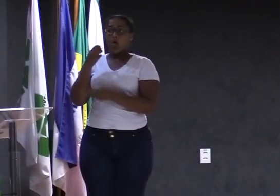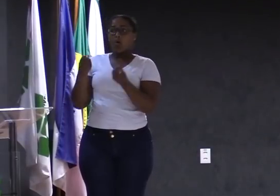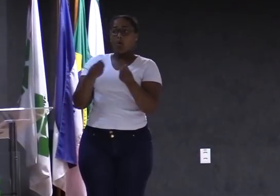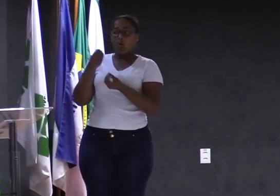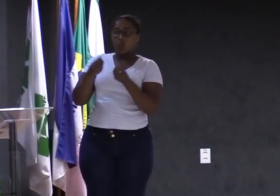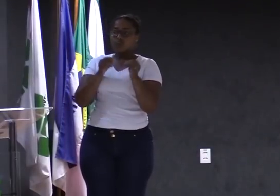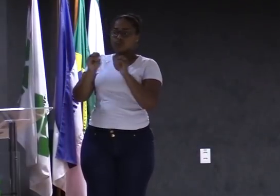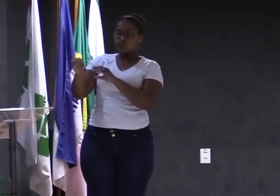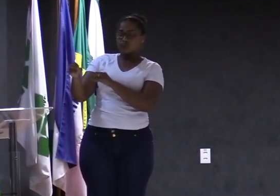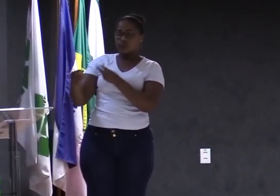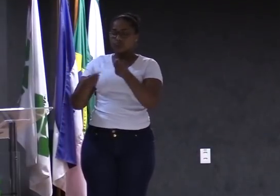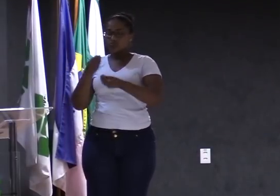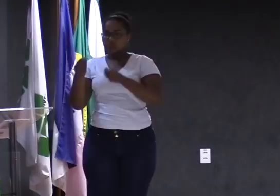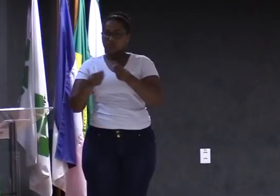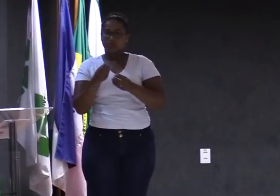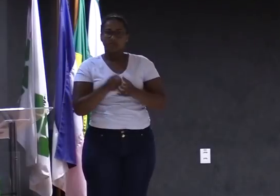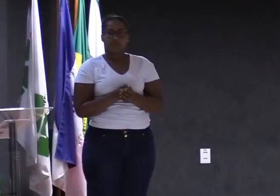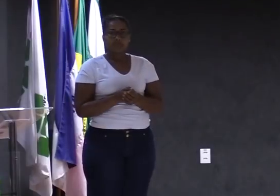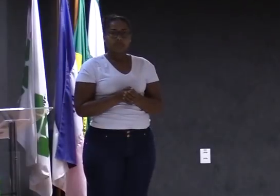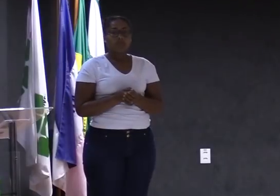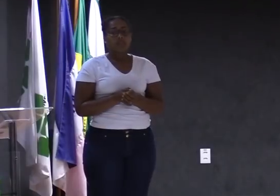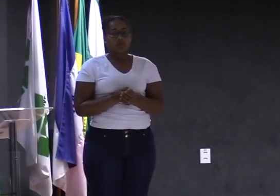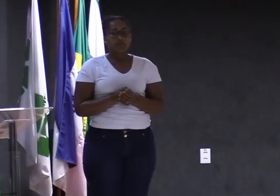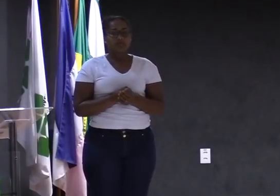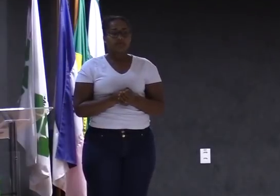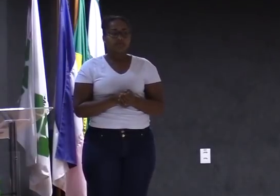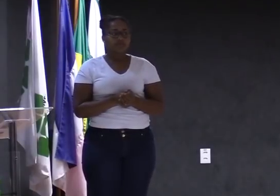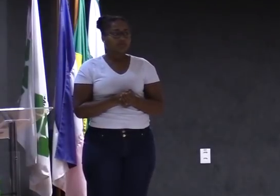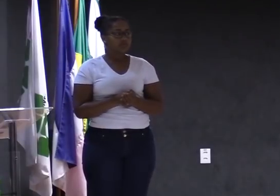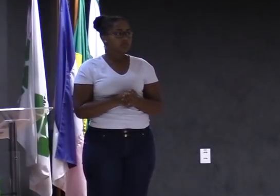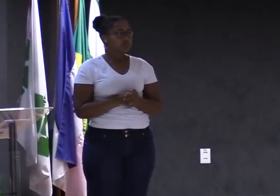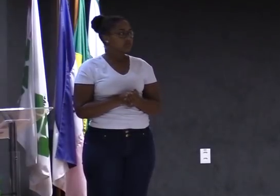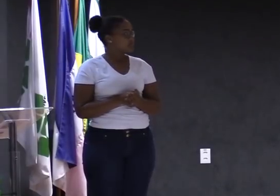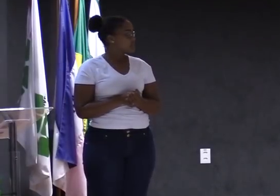So the third one was about teacher's role as a facilitator.